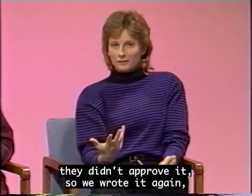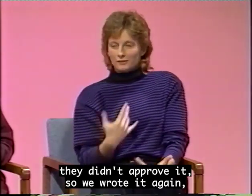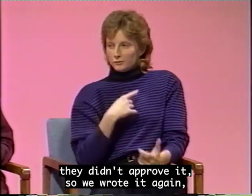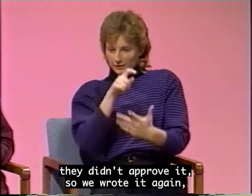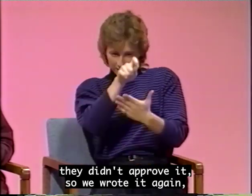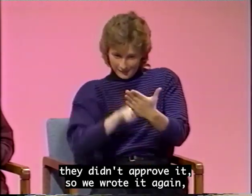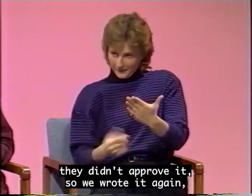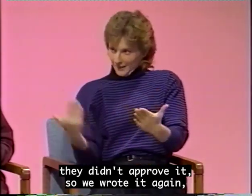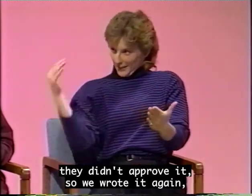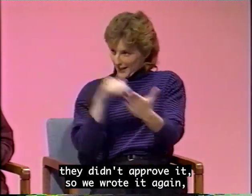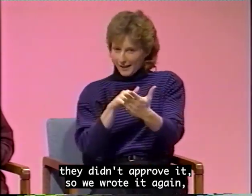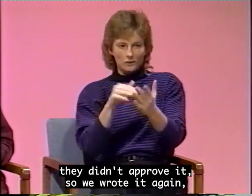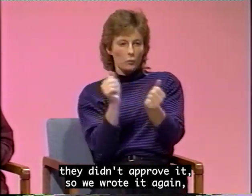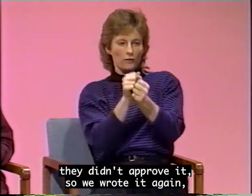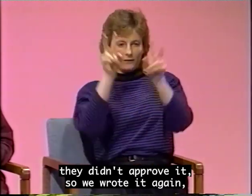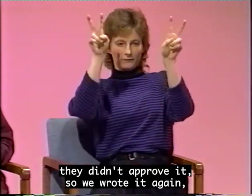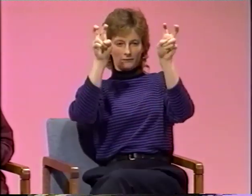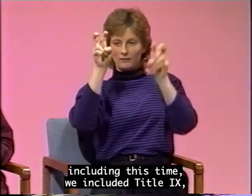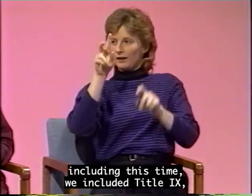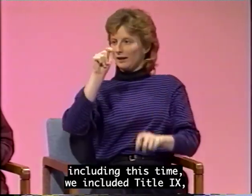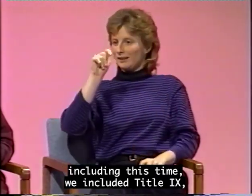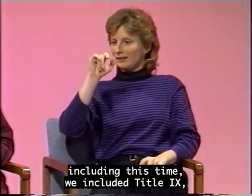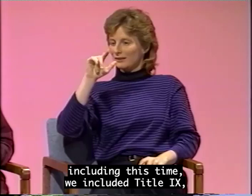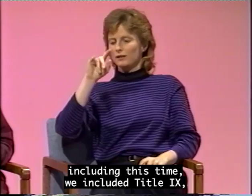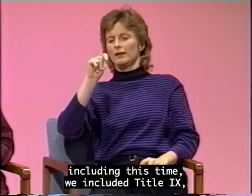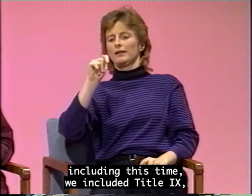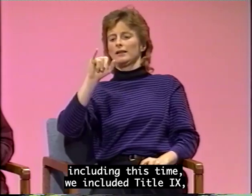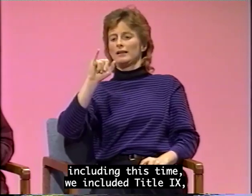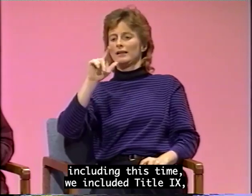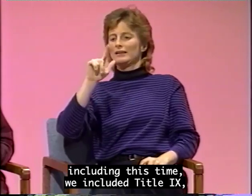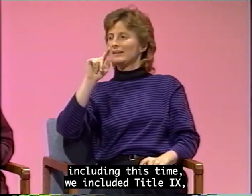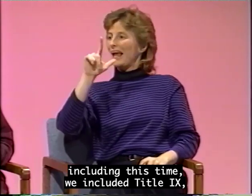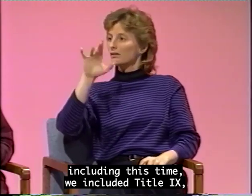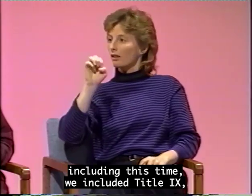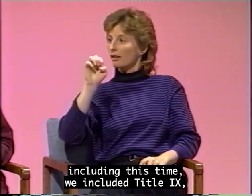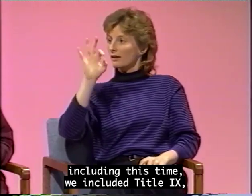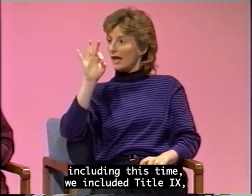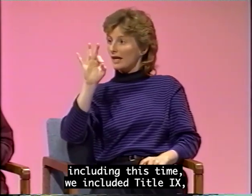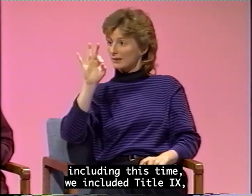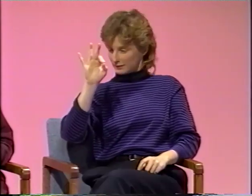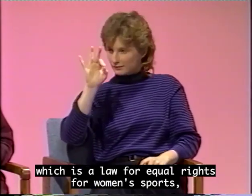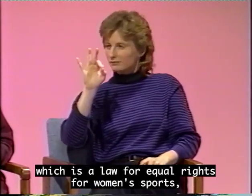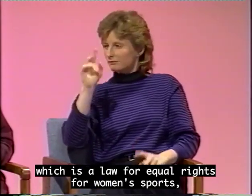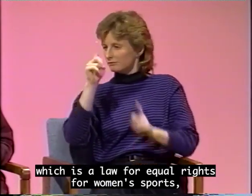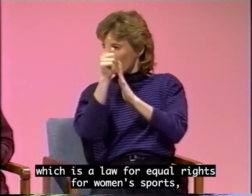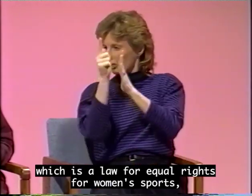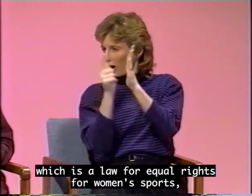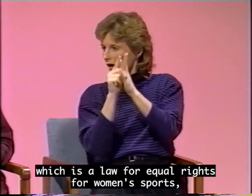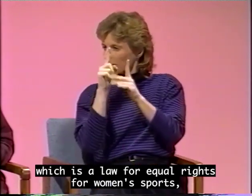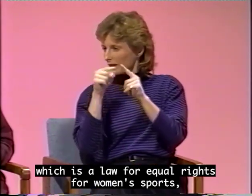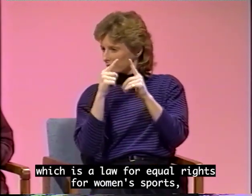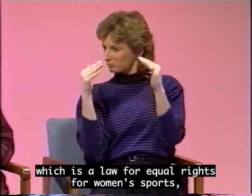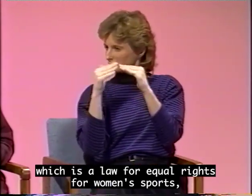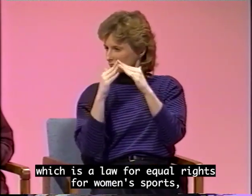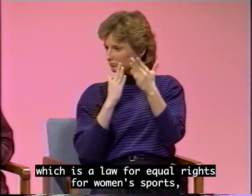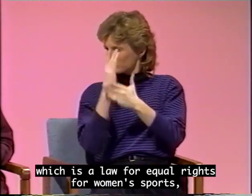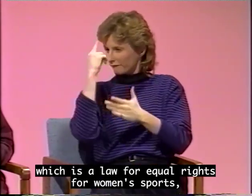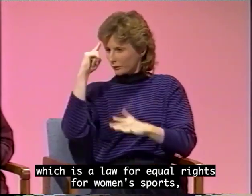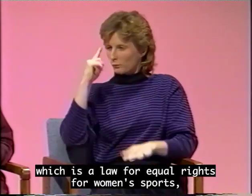it. So we wrote it again, this time we included Title IX, which is a law for